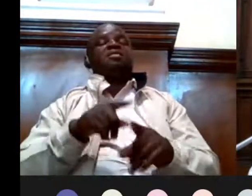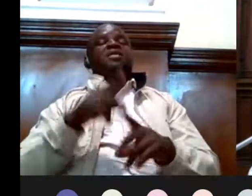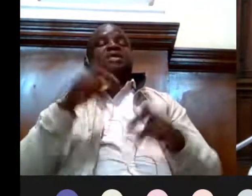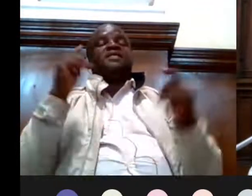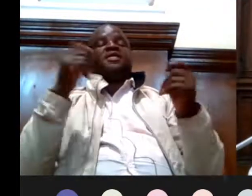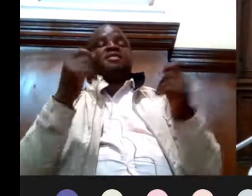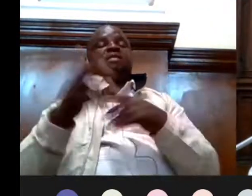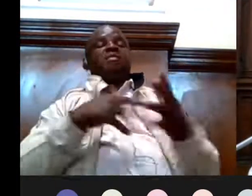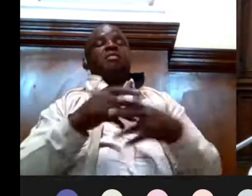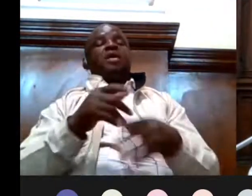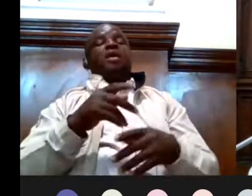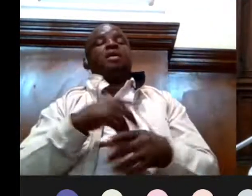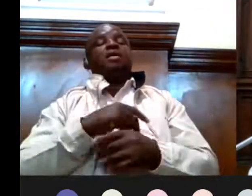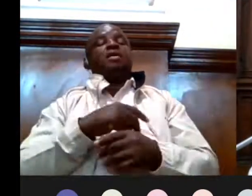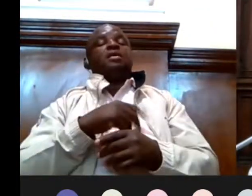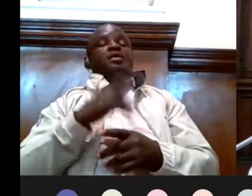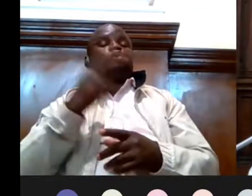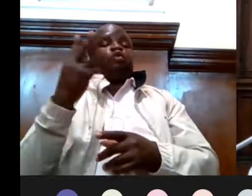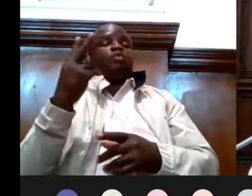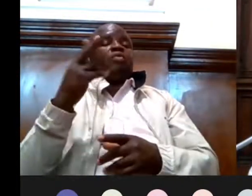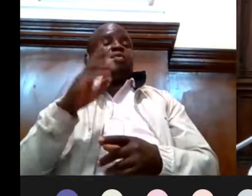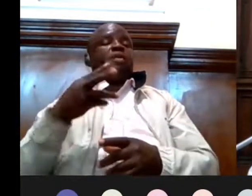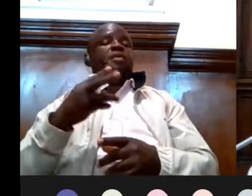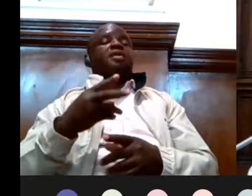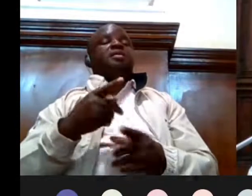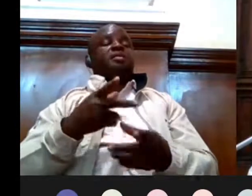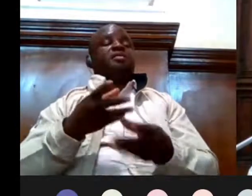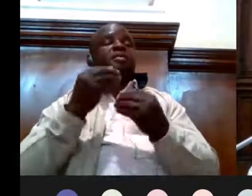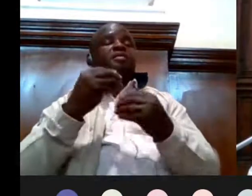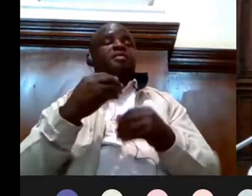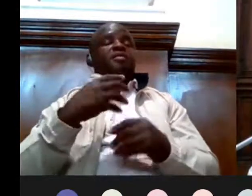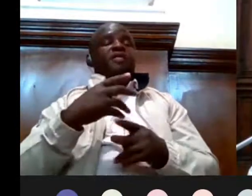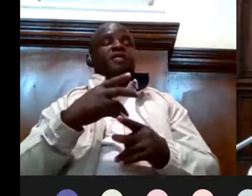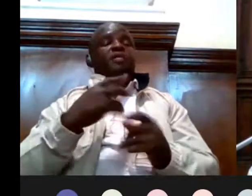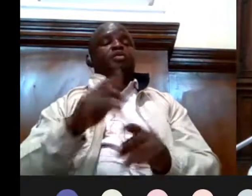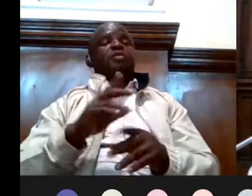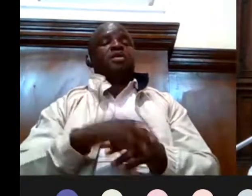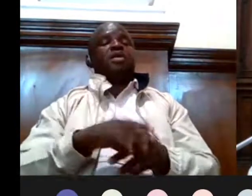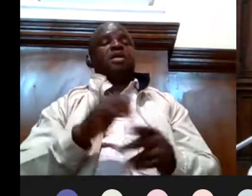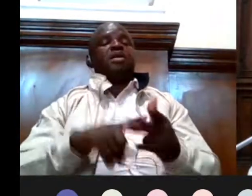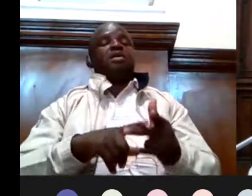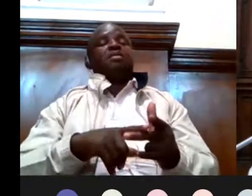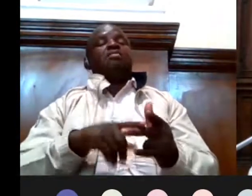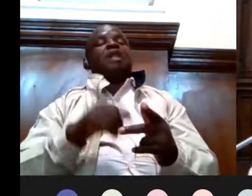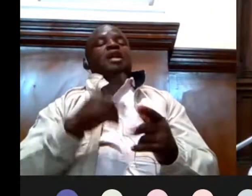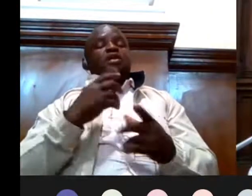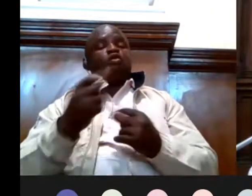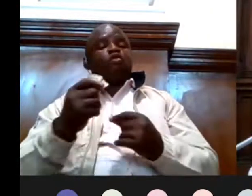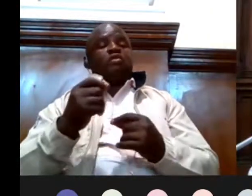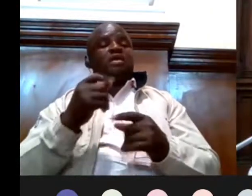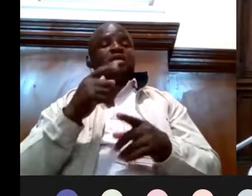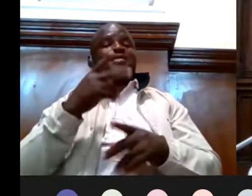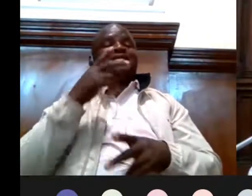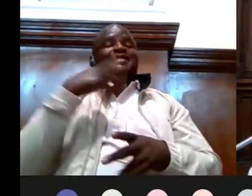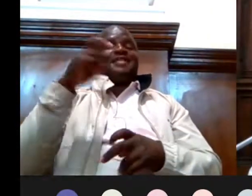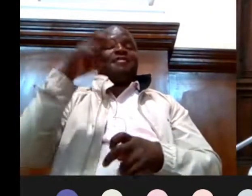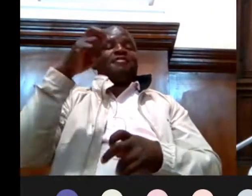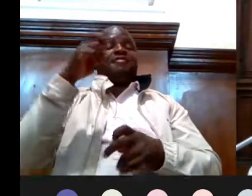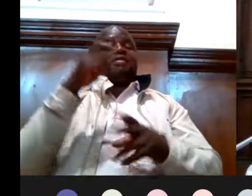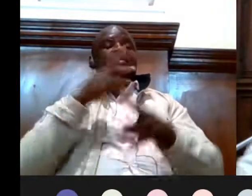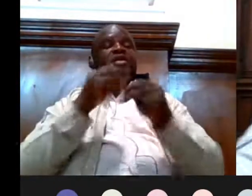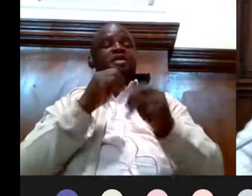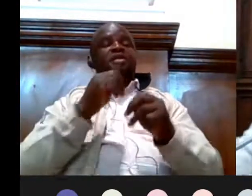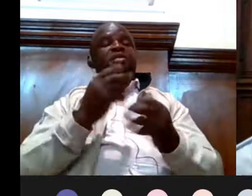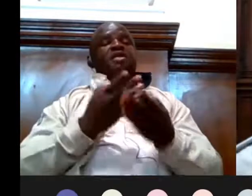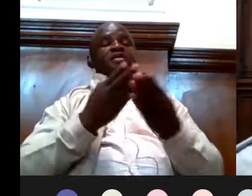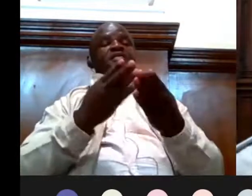of which 2 women-owned businesses were given an opportunity. Rendering of travel management services,